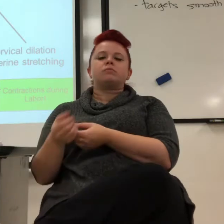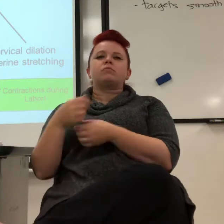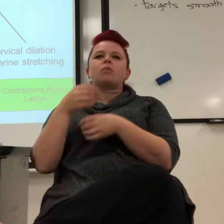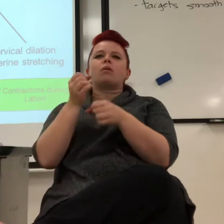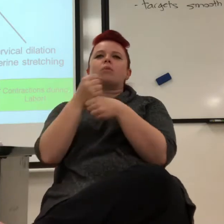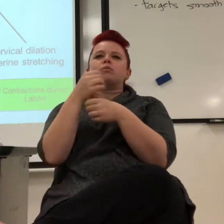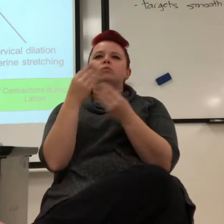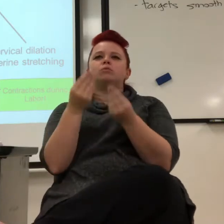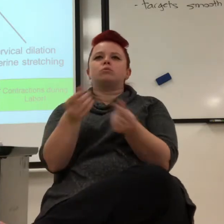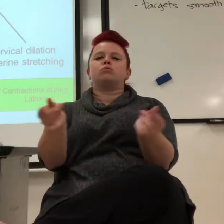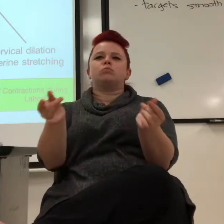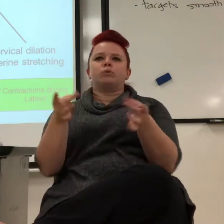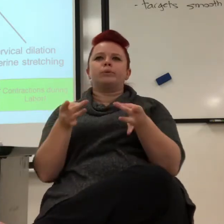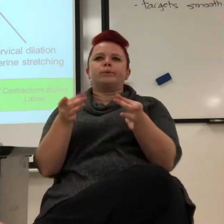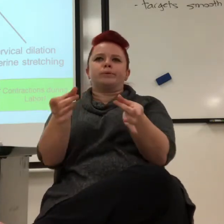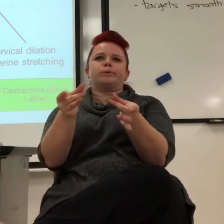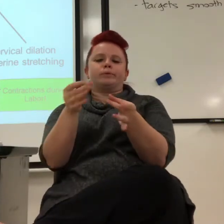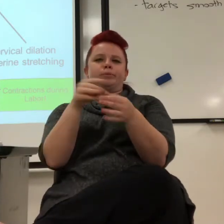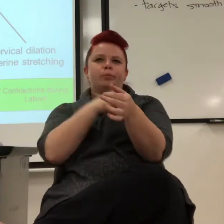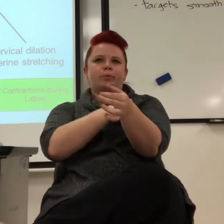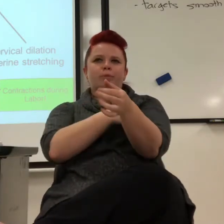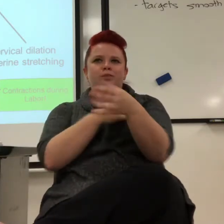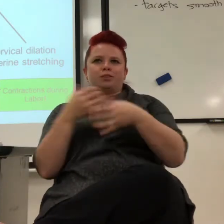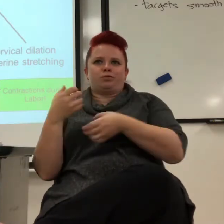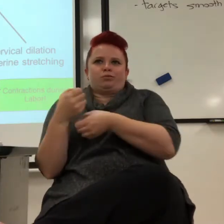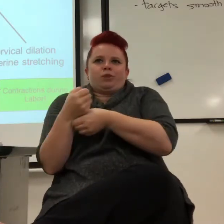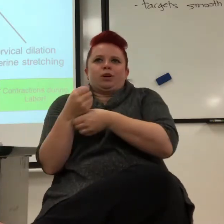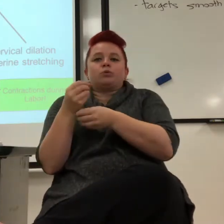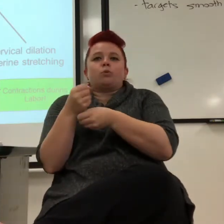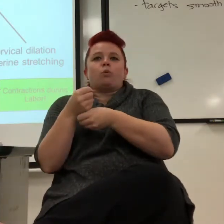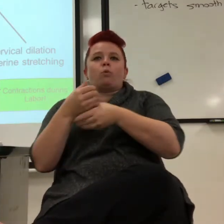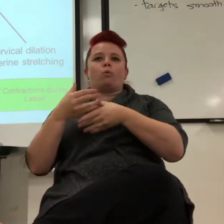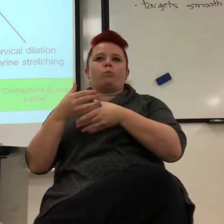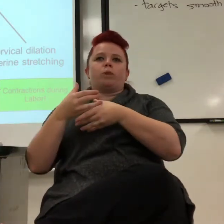contract in a way that opens the duct. Okay.